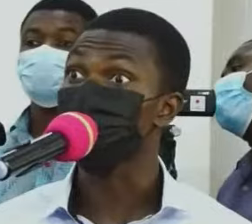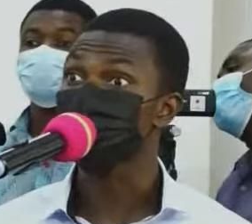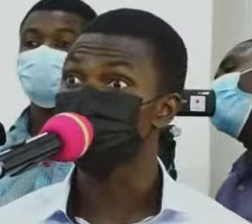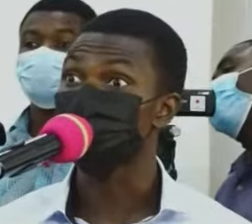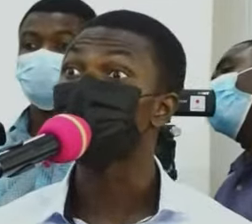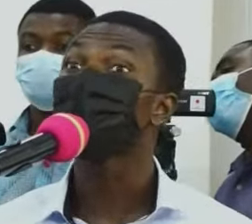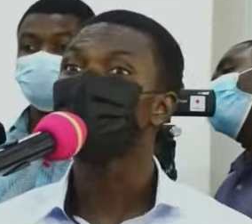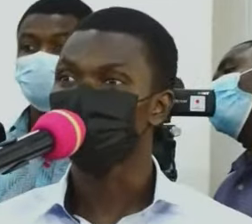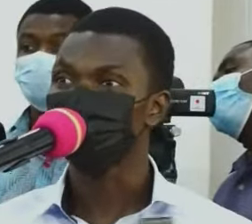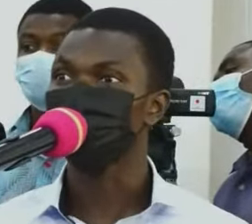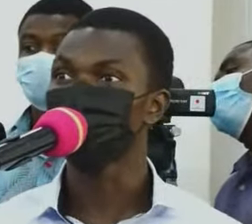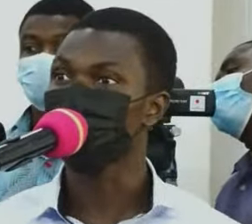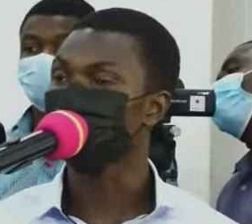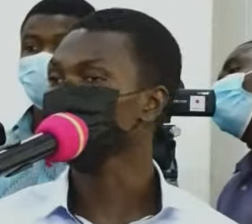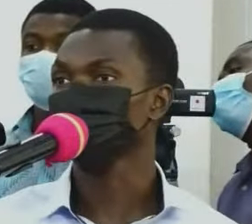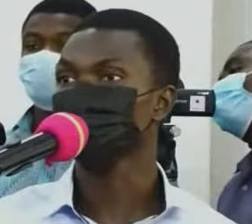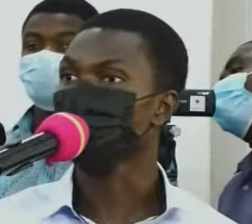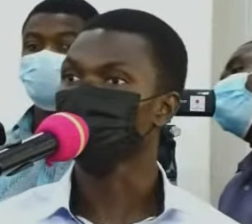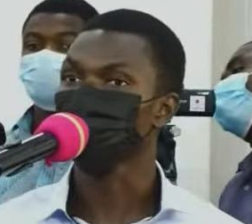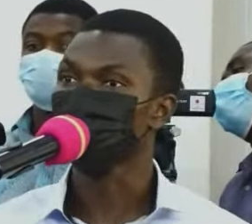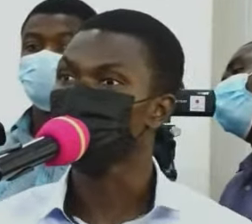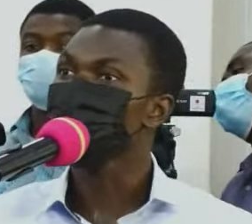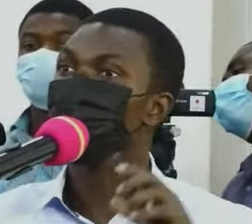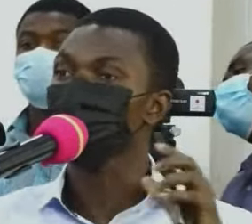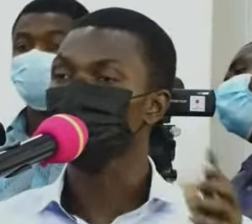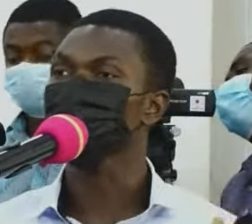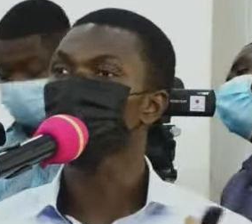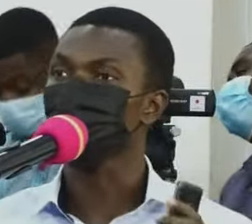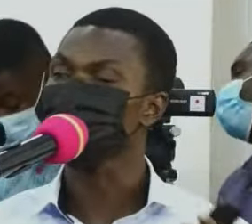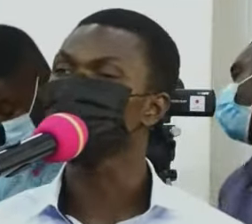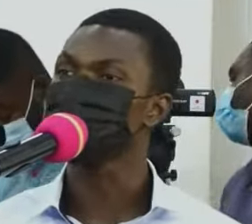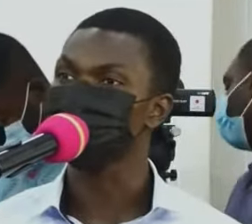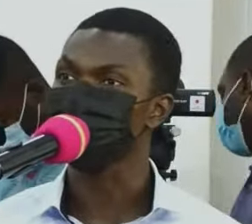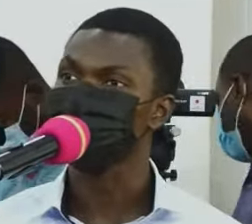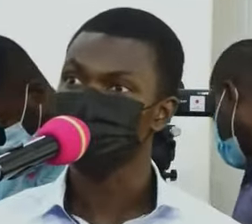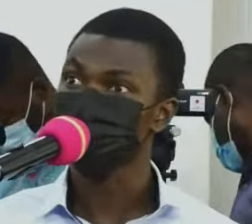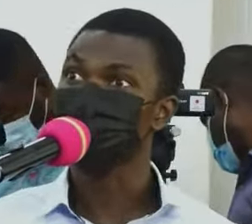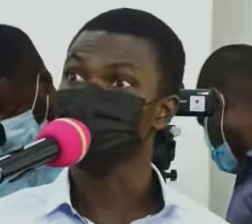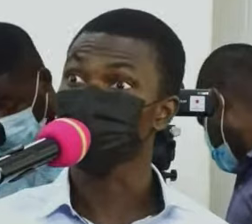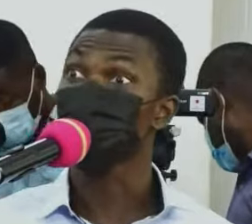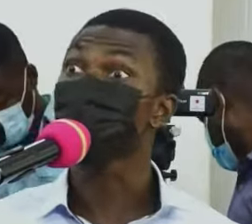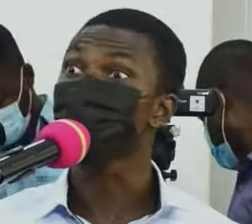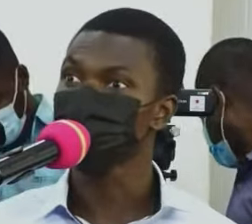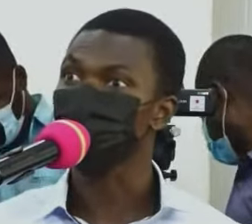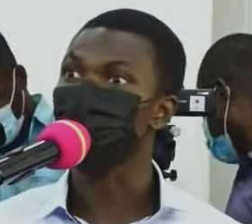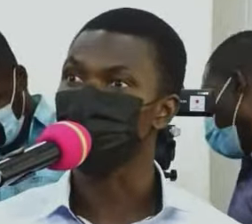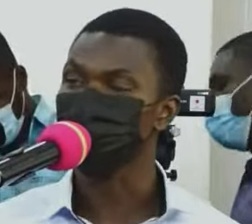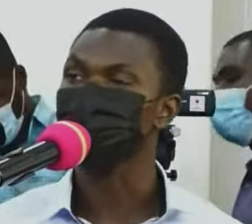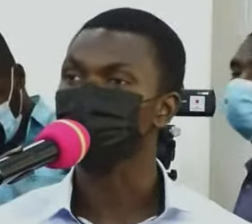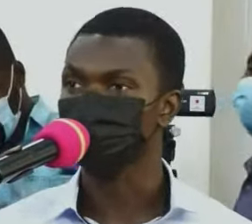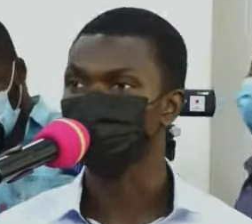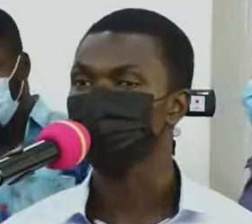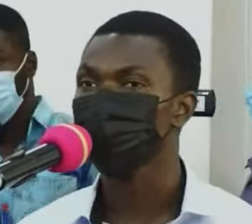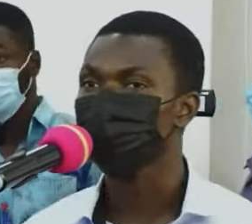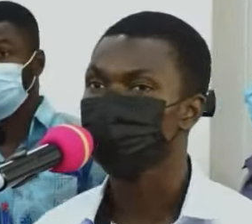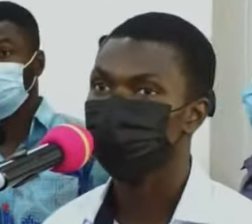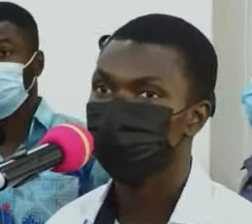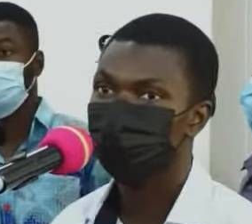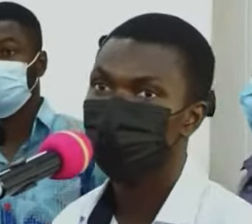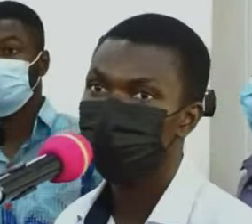arrests total number of arrests. And I be him for no mum free fan. Yeah, the chrome free so I arrest you.